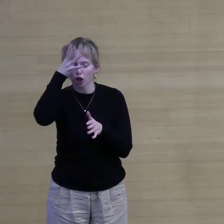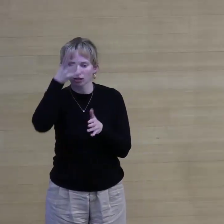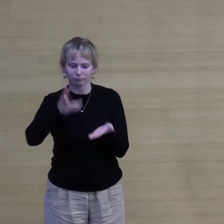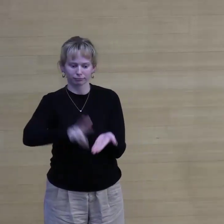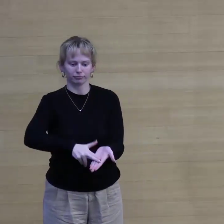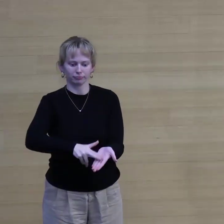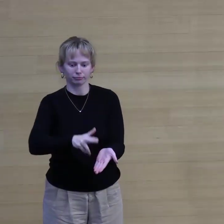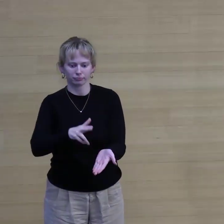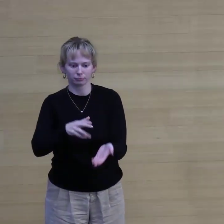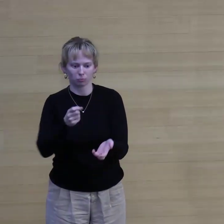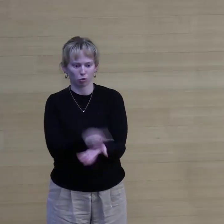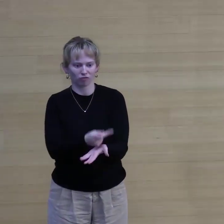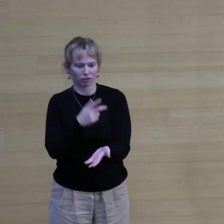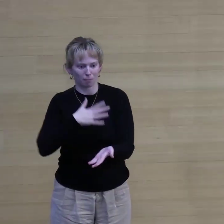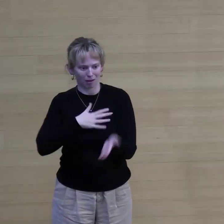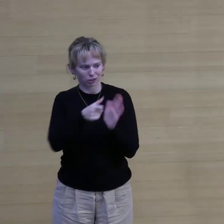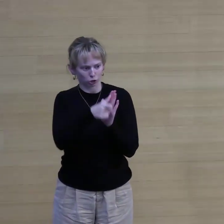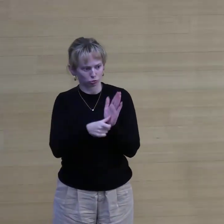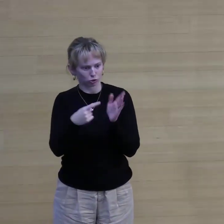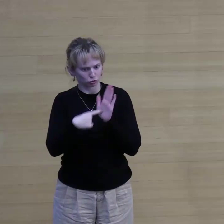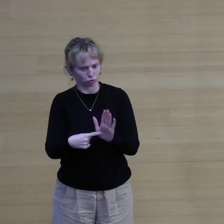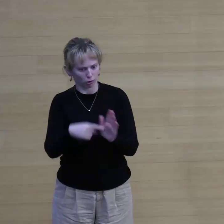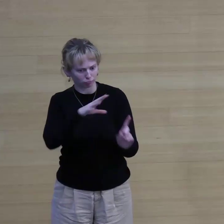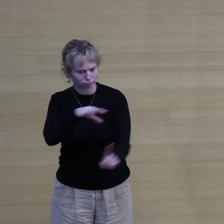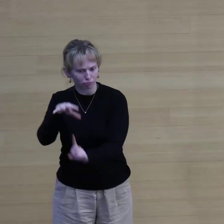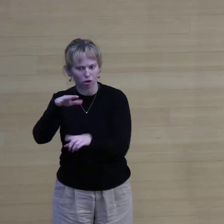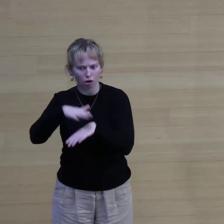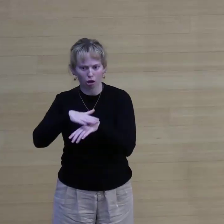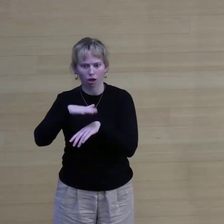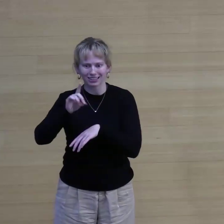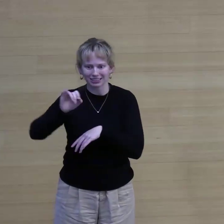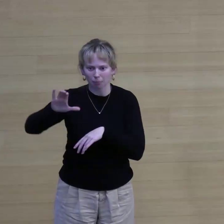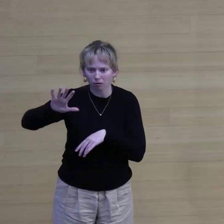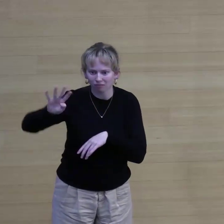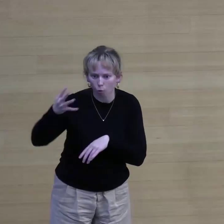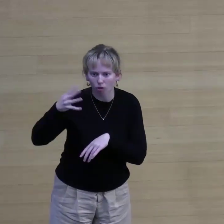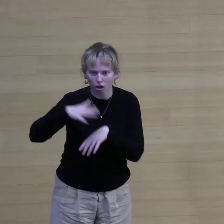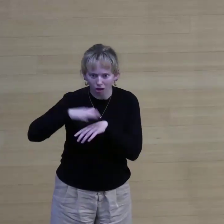CNN. And they happened to show it on December 4th, which was my birthday.